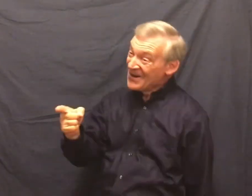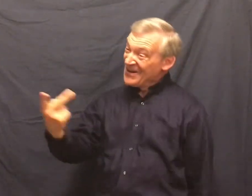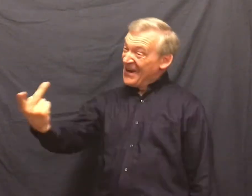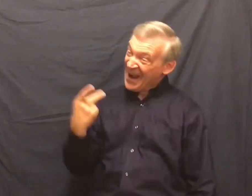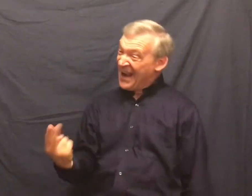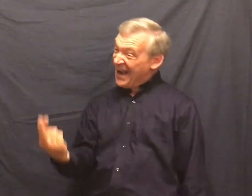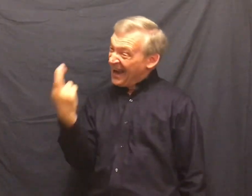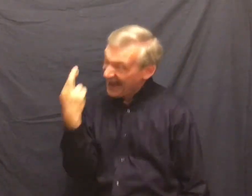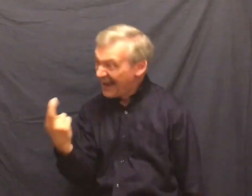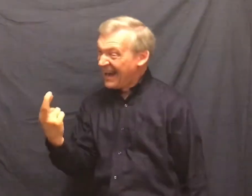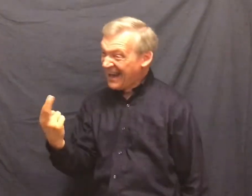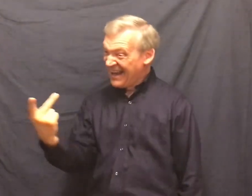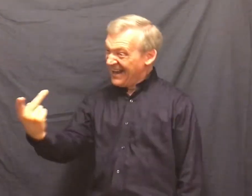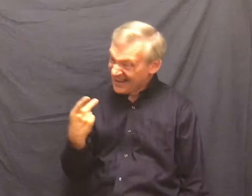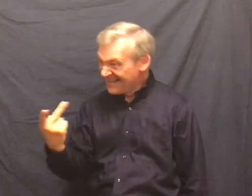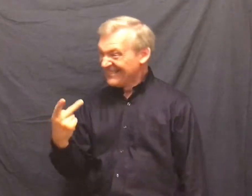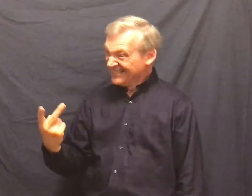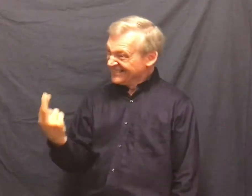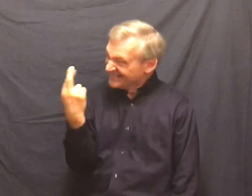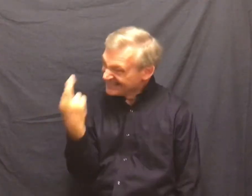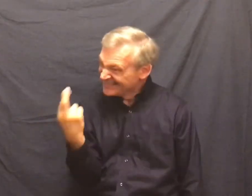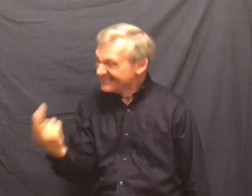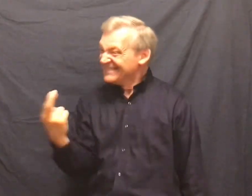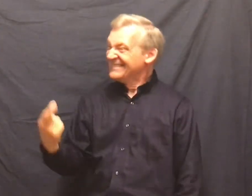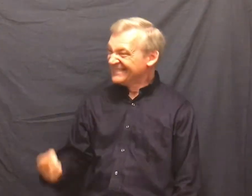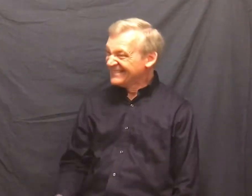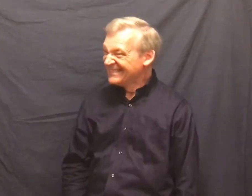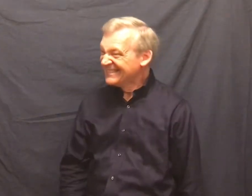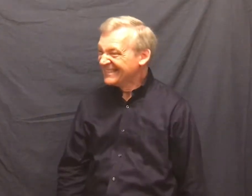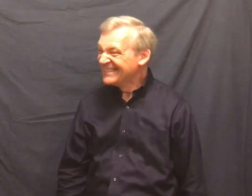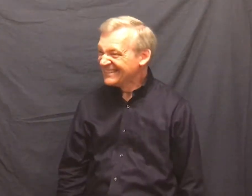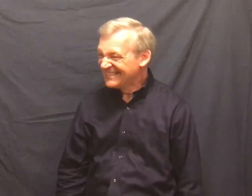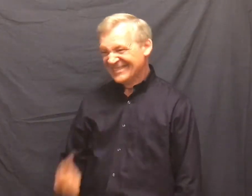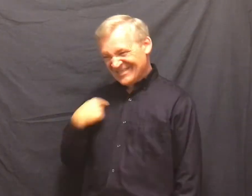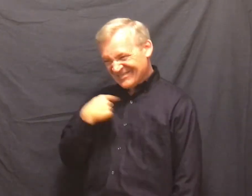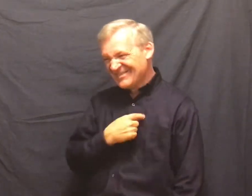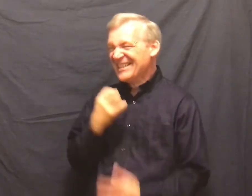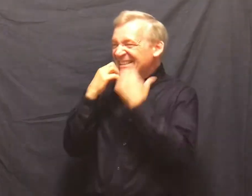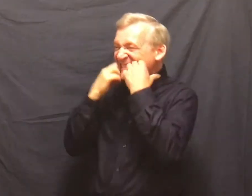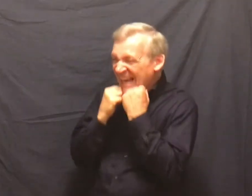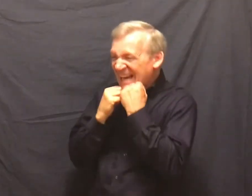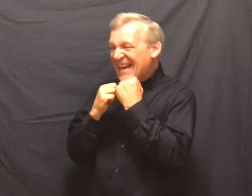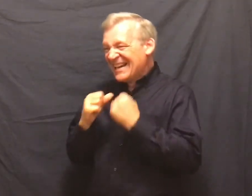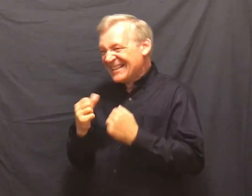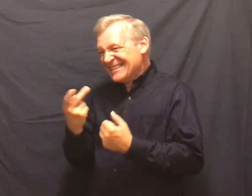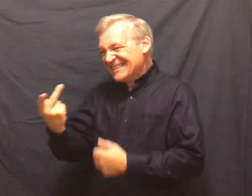We got each other, that's what. That gives a hoot and heck about us, Lenny cried in triumph.